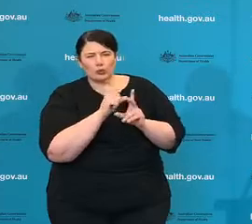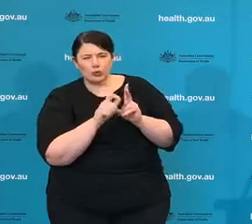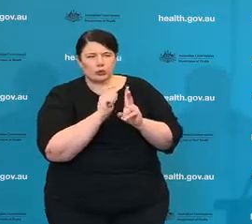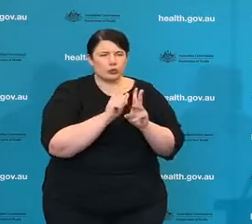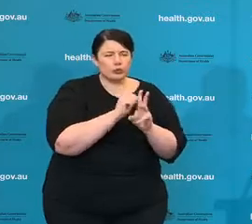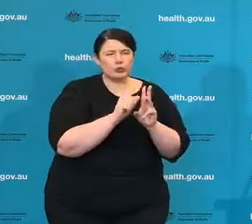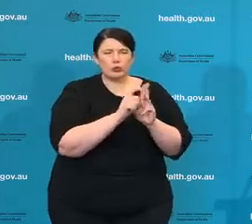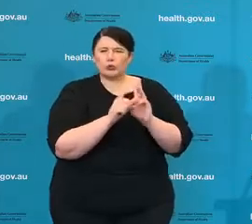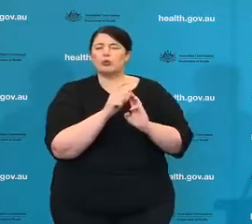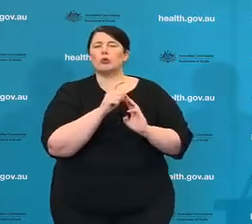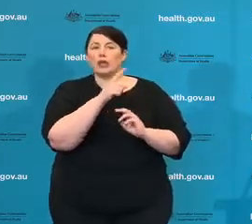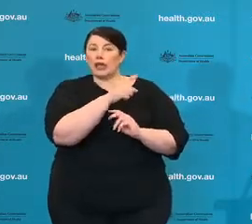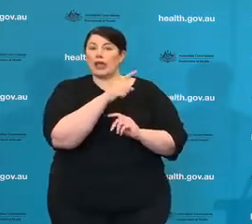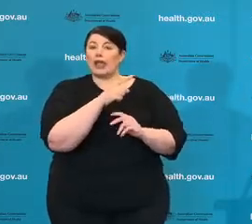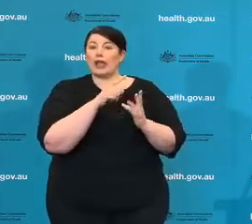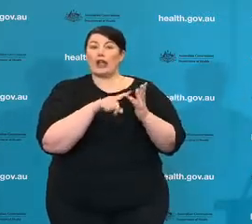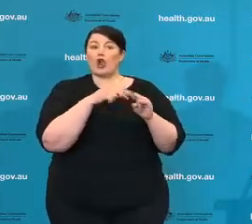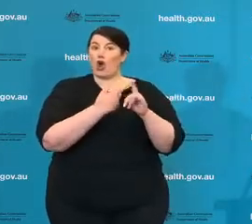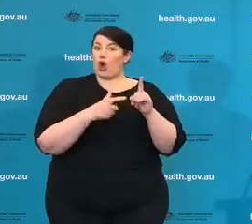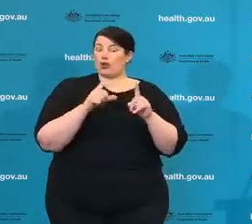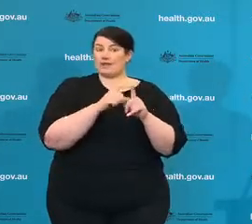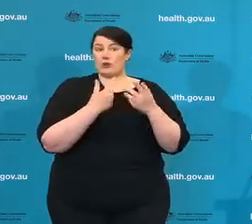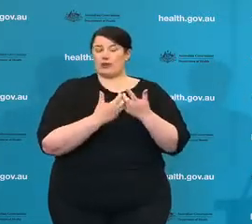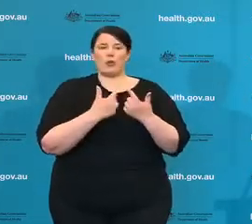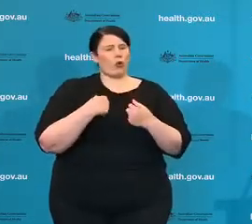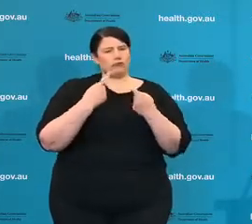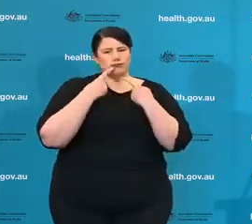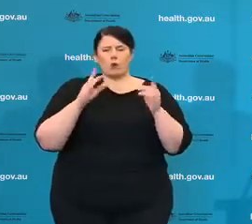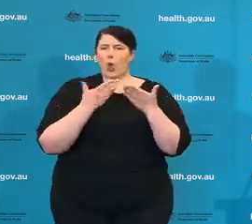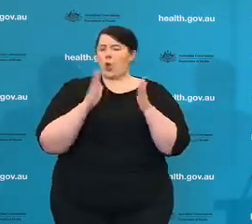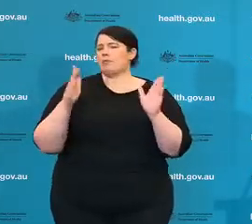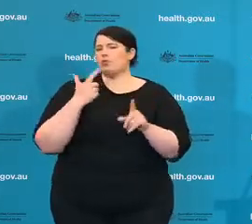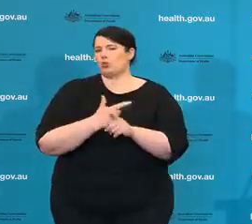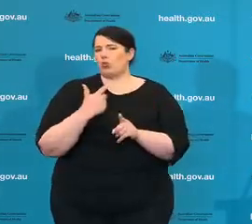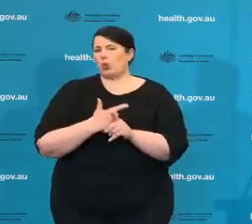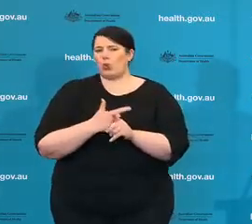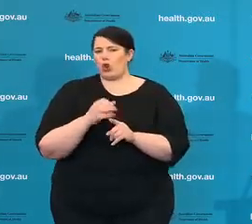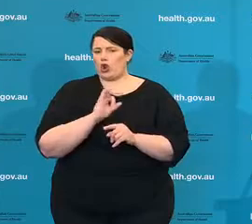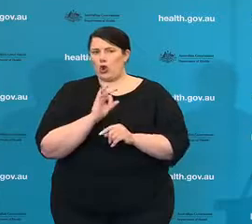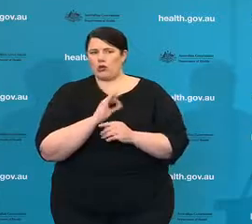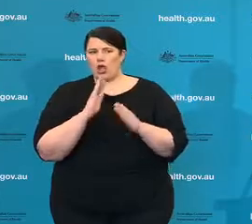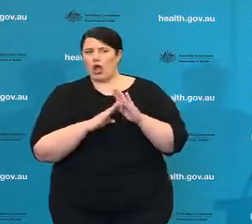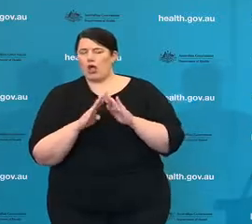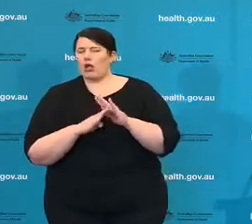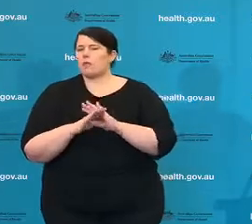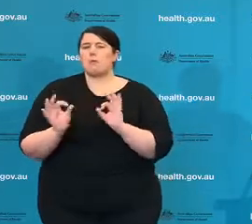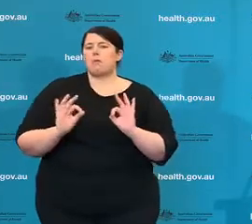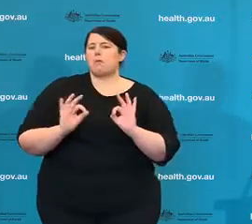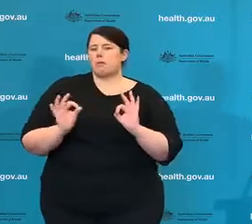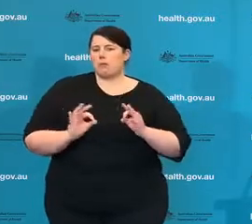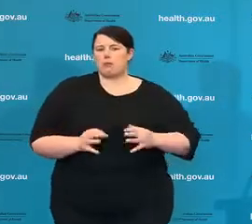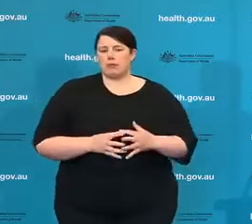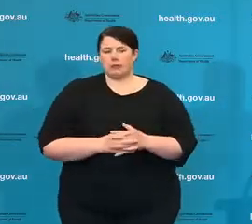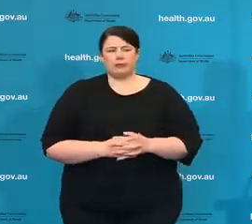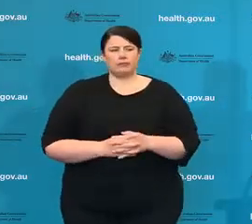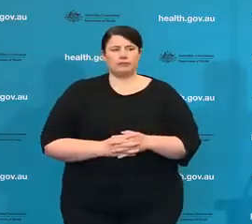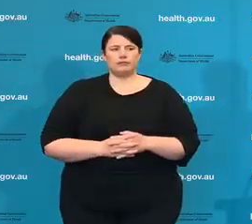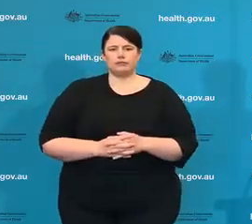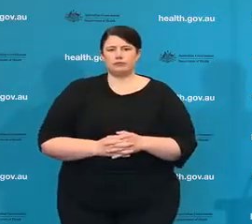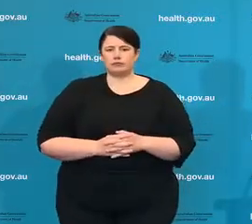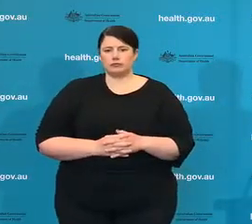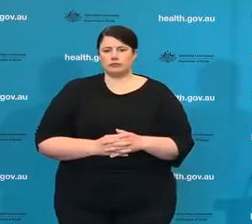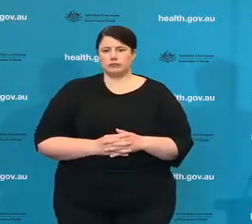the company itself are keen on being as open and transparent as possible. With regard to what would happen to